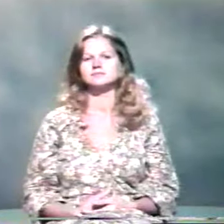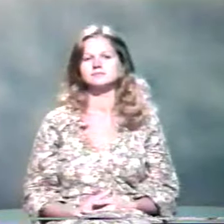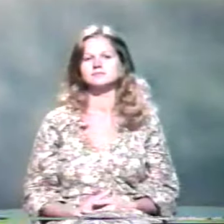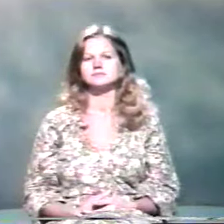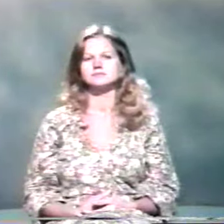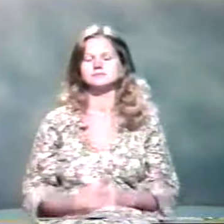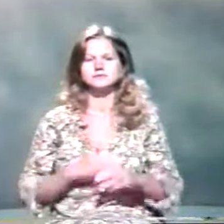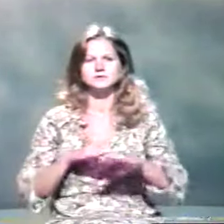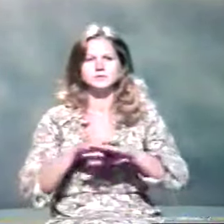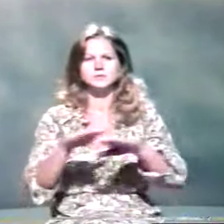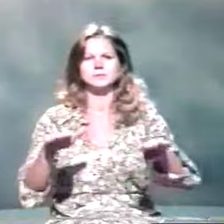Swimming.